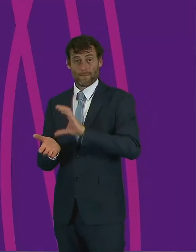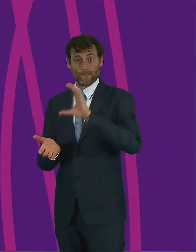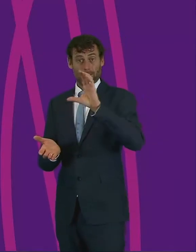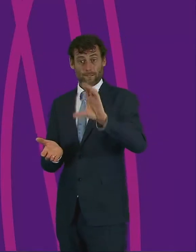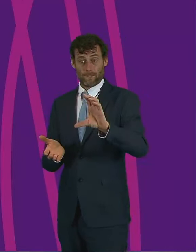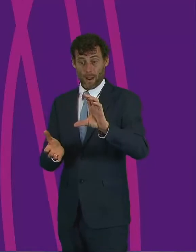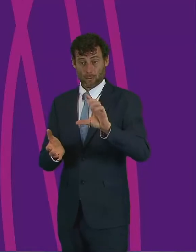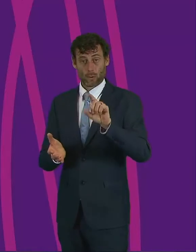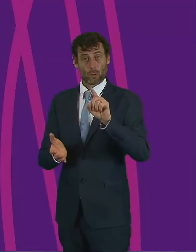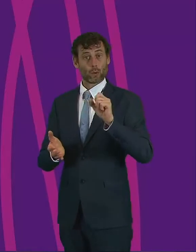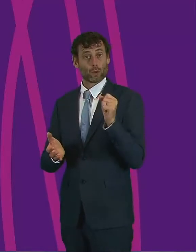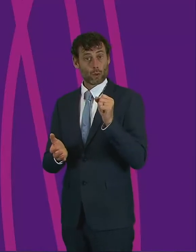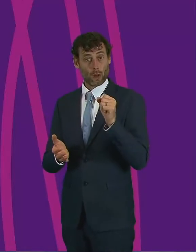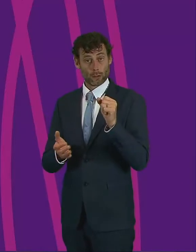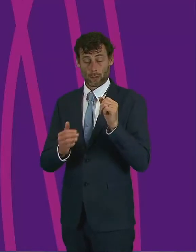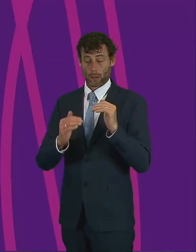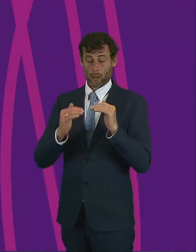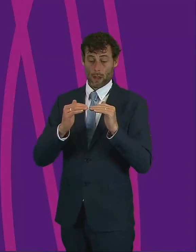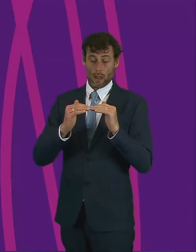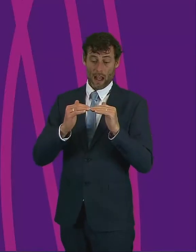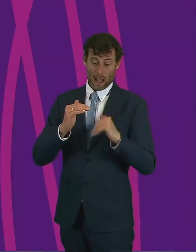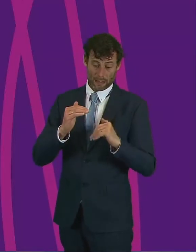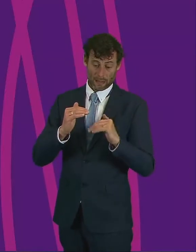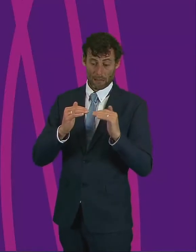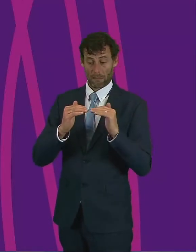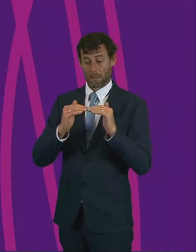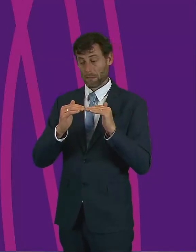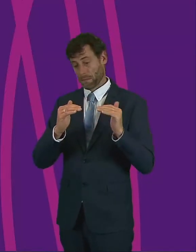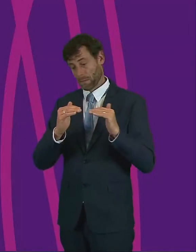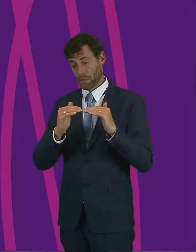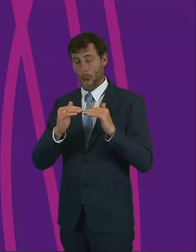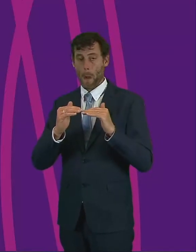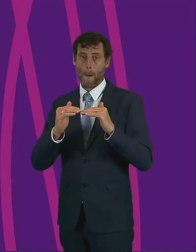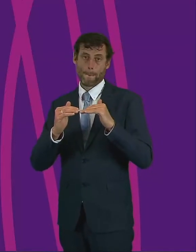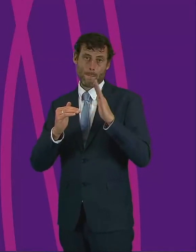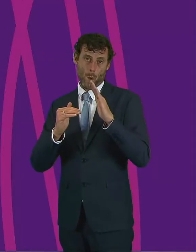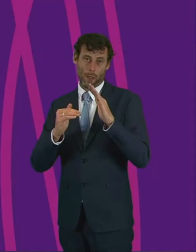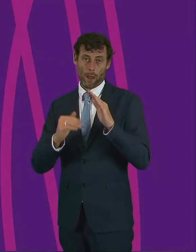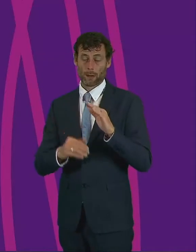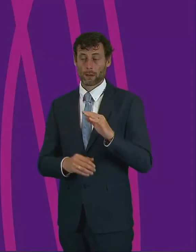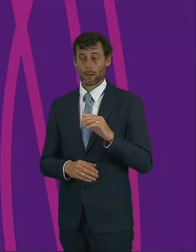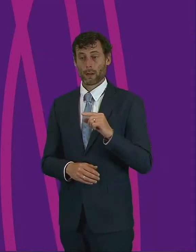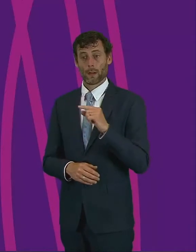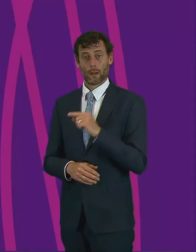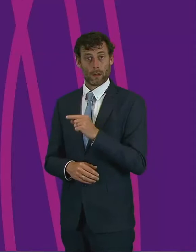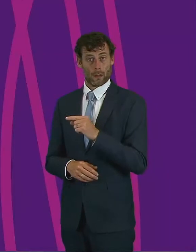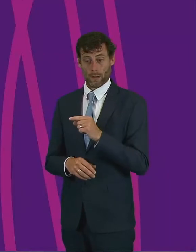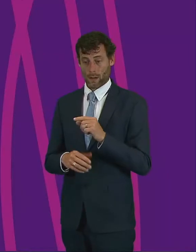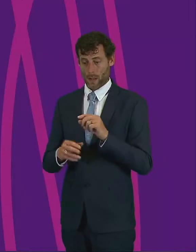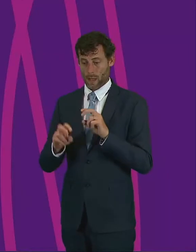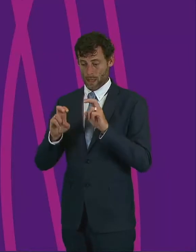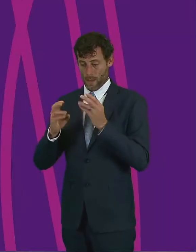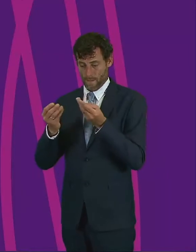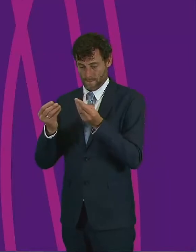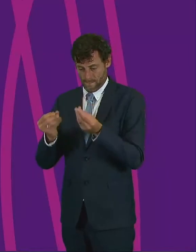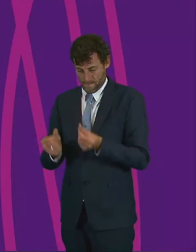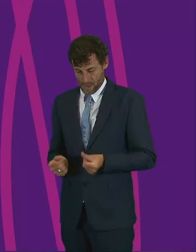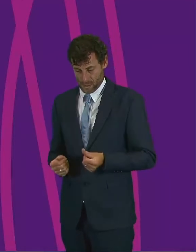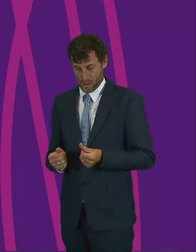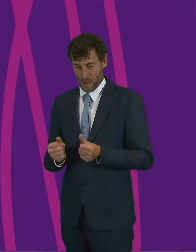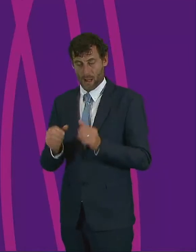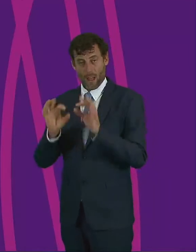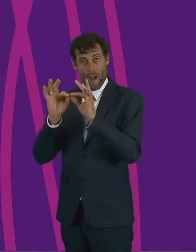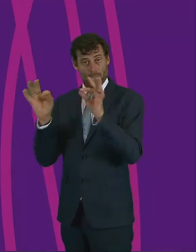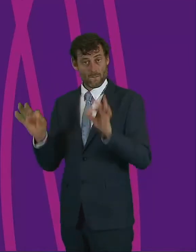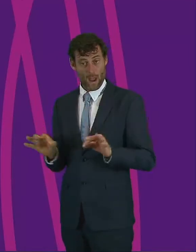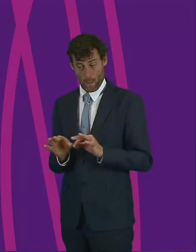is less than, equal to, or more than the fiscal framework actually, if the fiscal